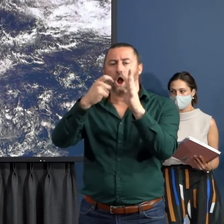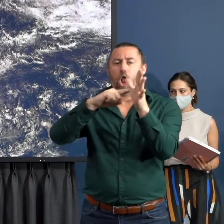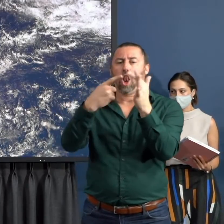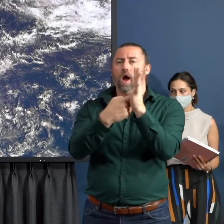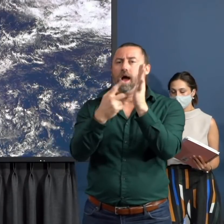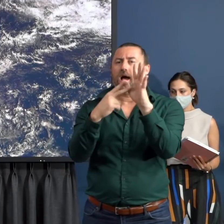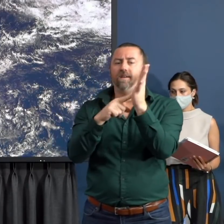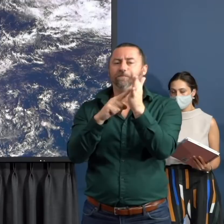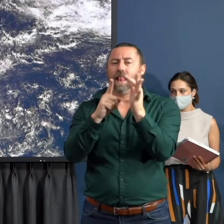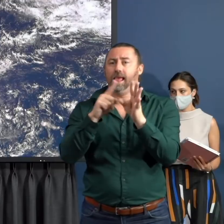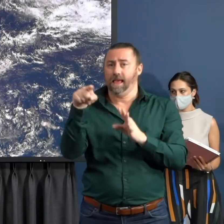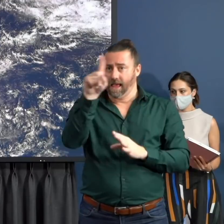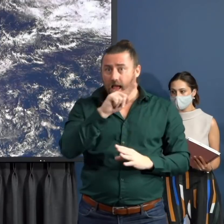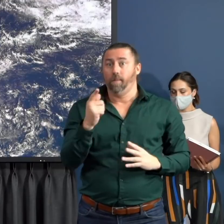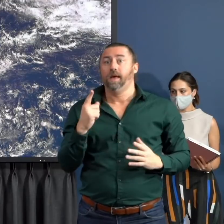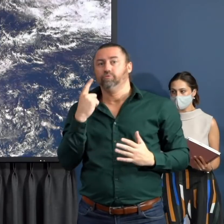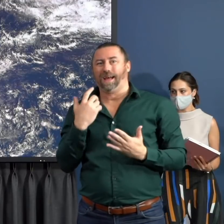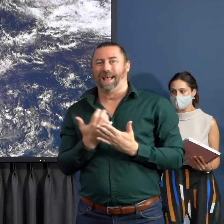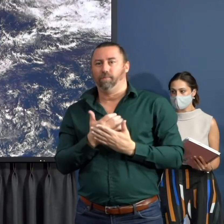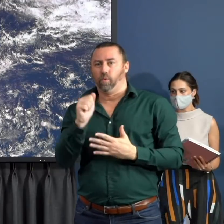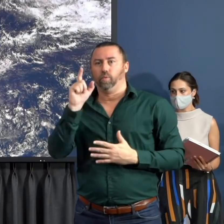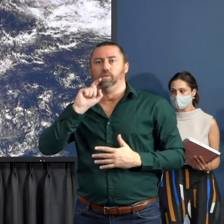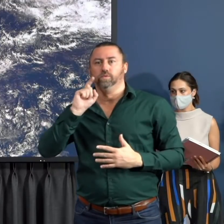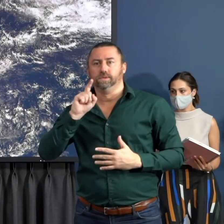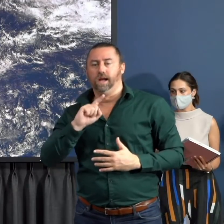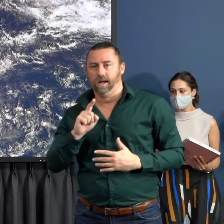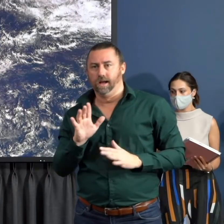to conserve water. So